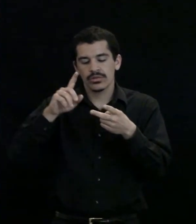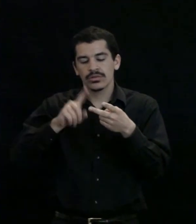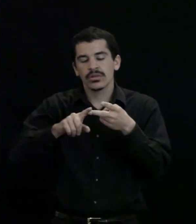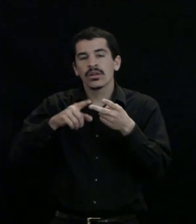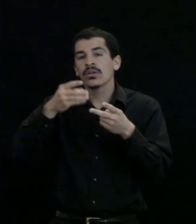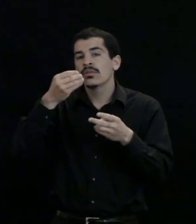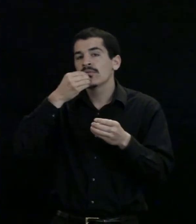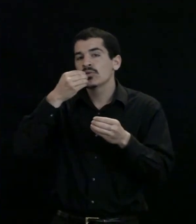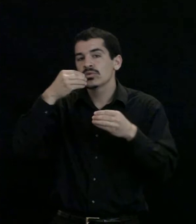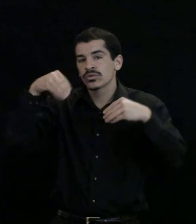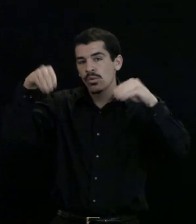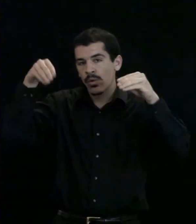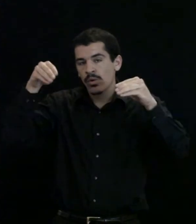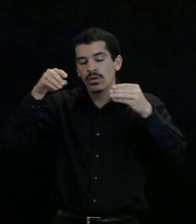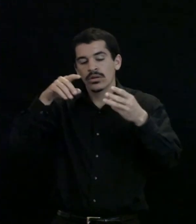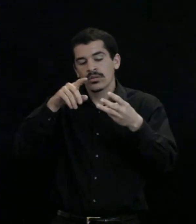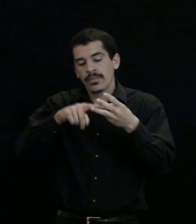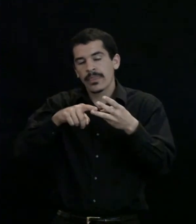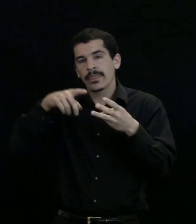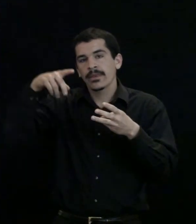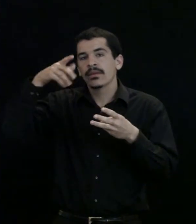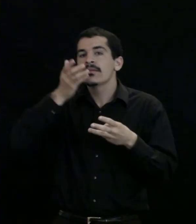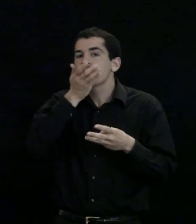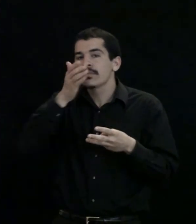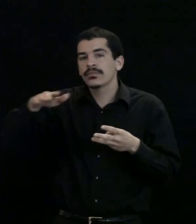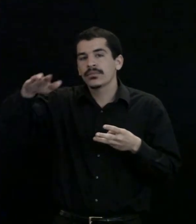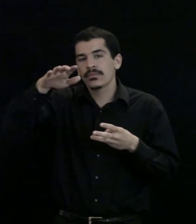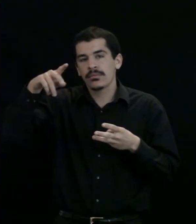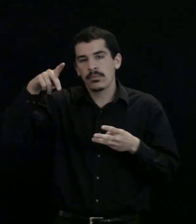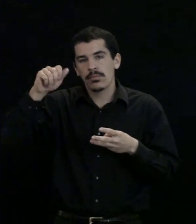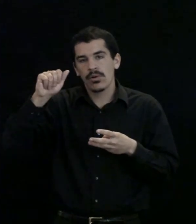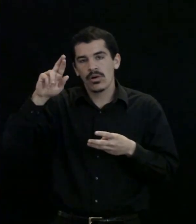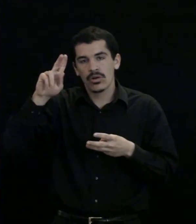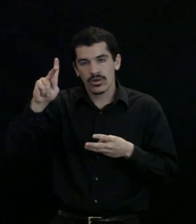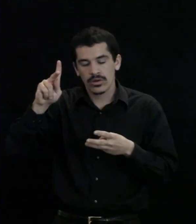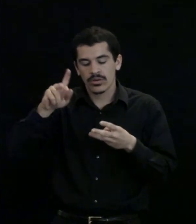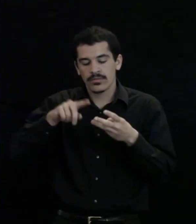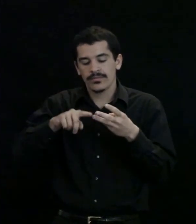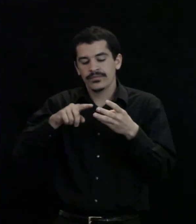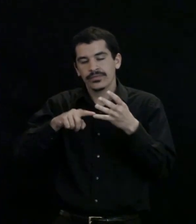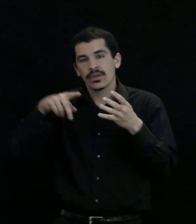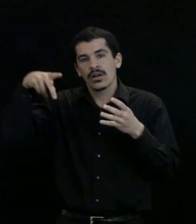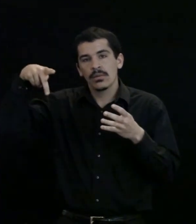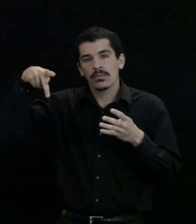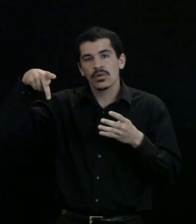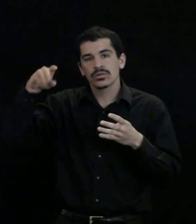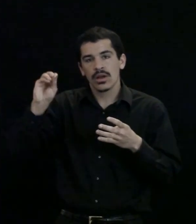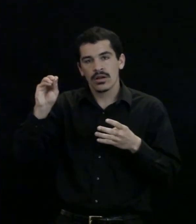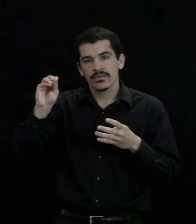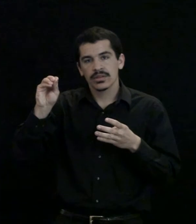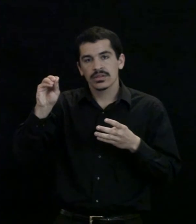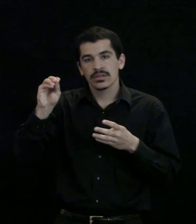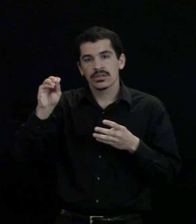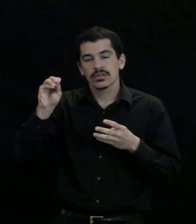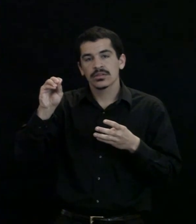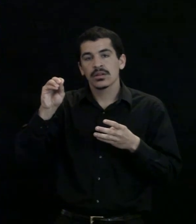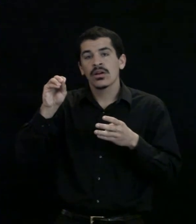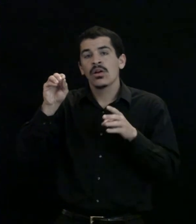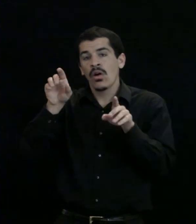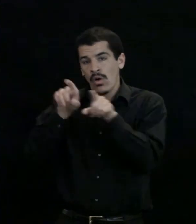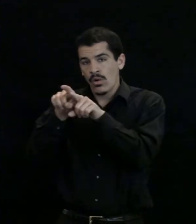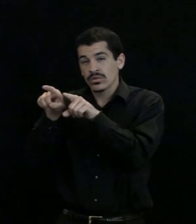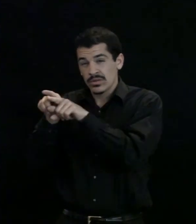parks or post offices, and needs to be accessible to transportation.